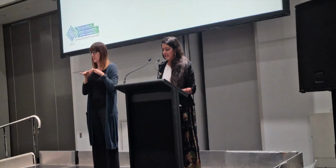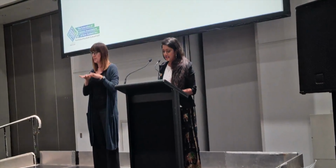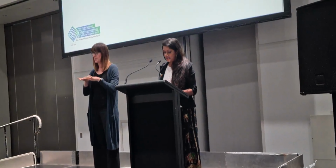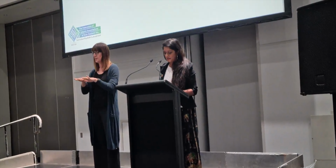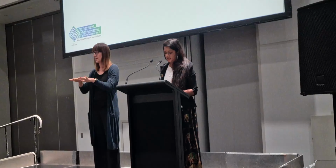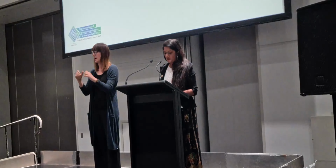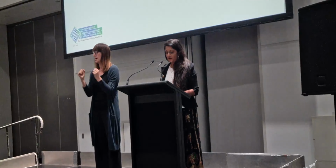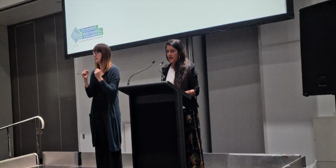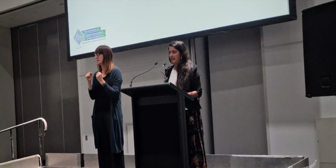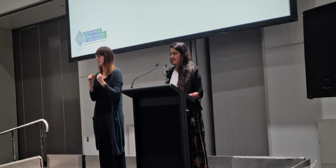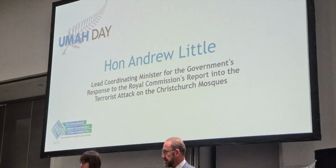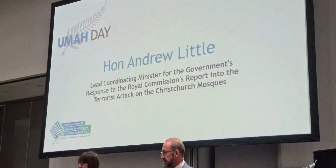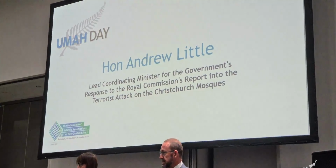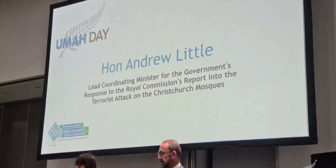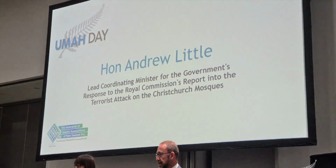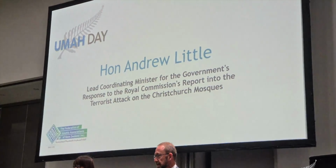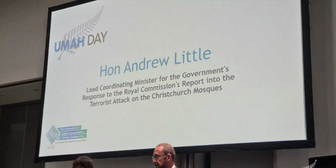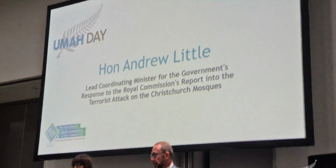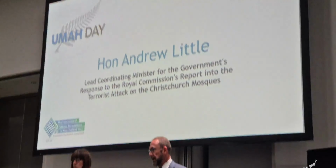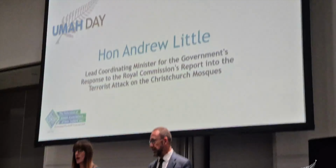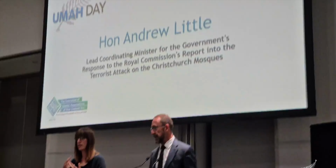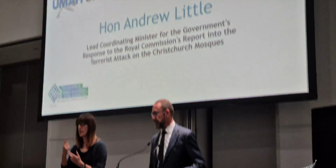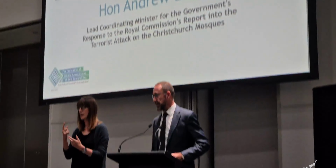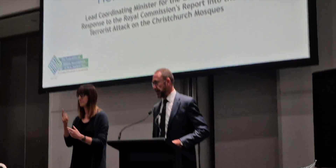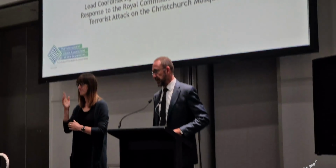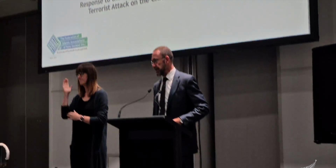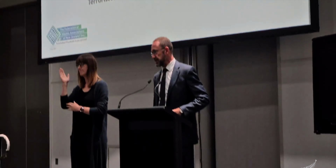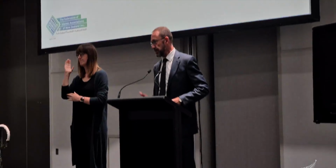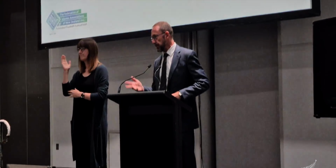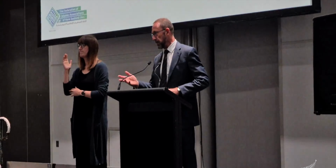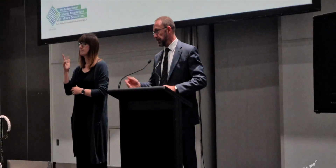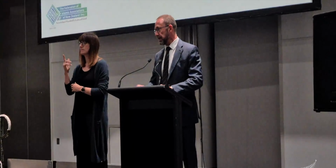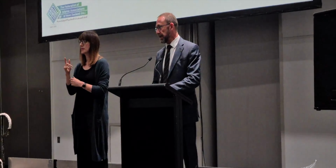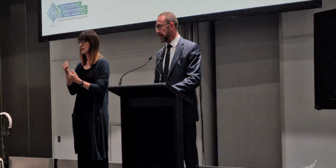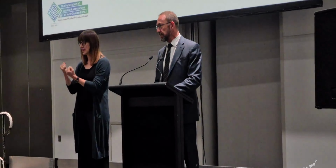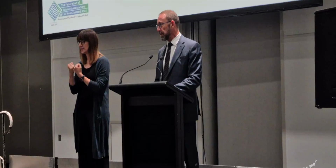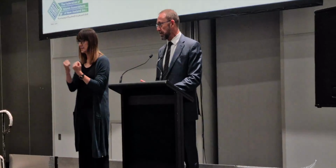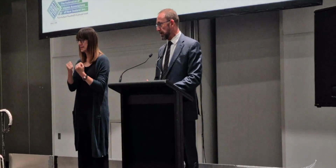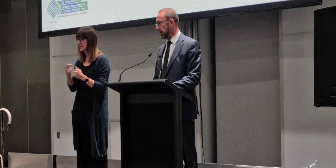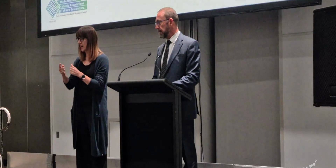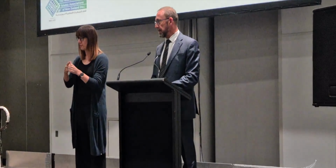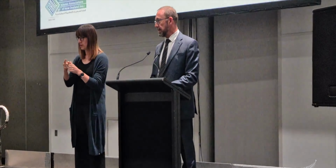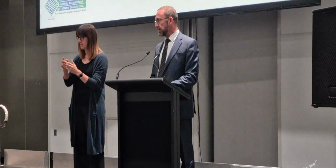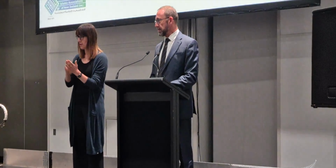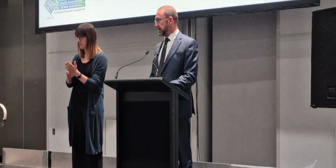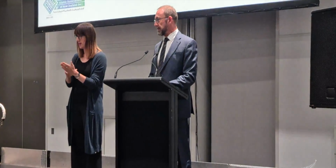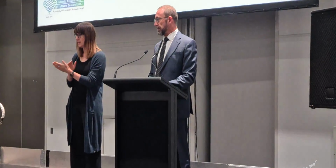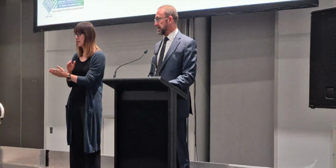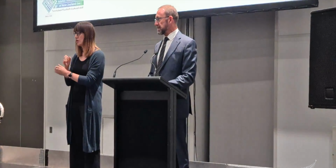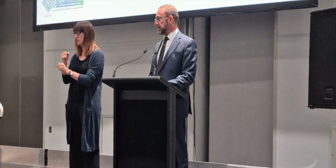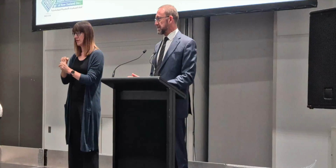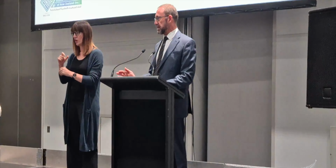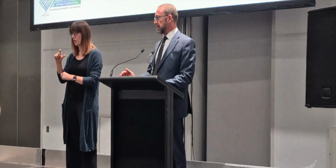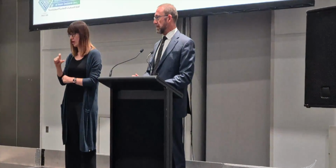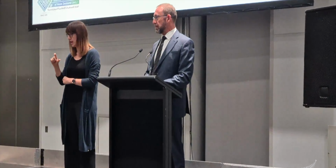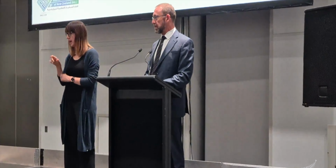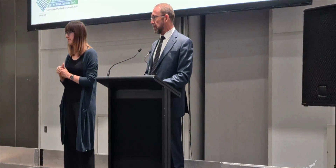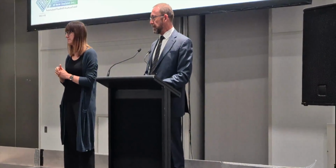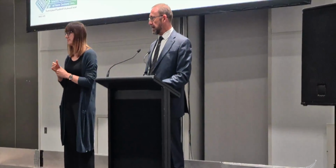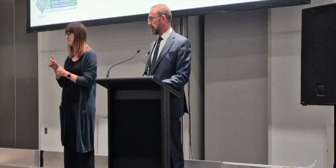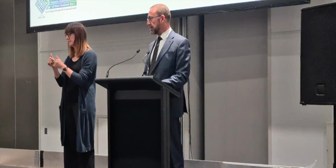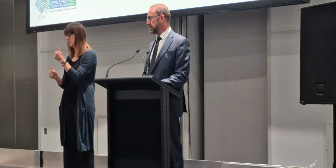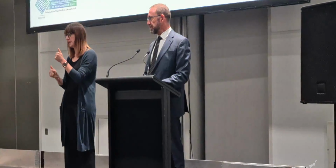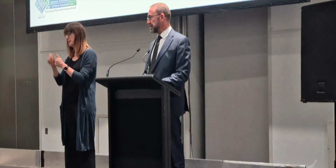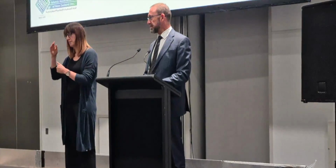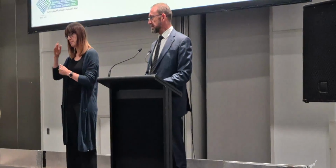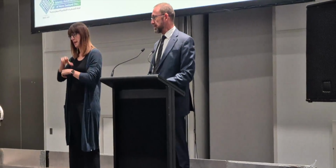rise red-tipped on ice. To my parliamentary colleagues, Edward Moma and Greg O'Connor, to the Deputy Press Commissioner, Wally